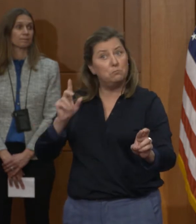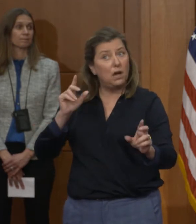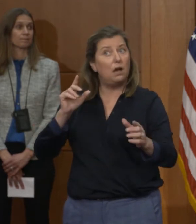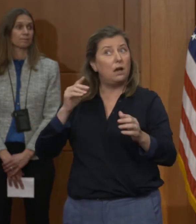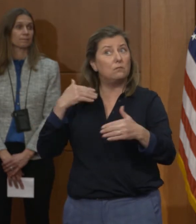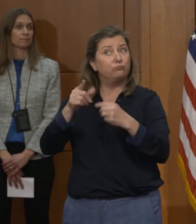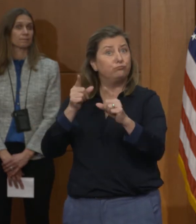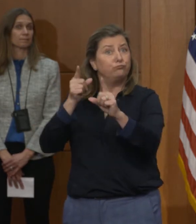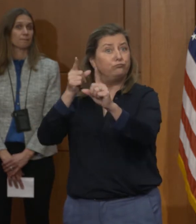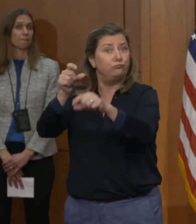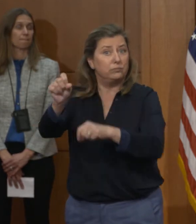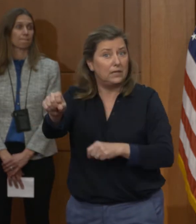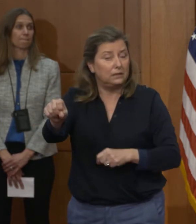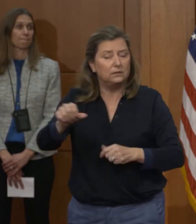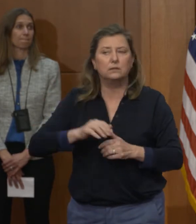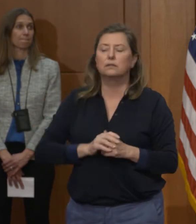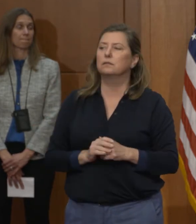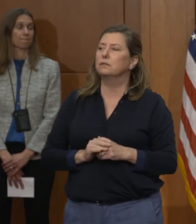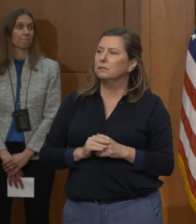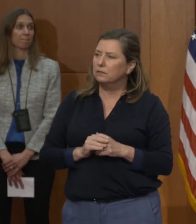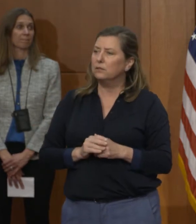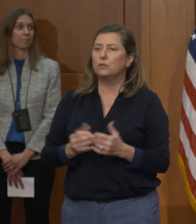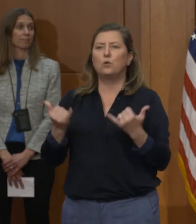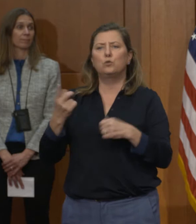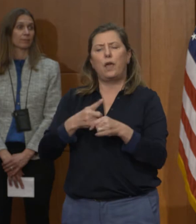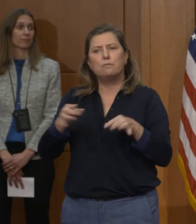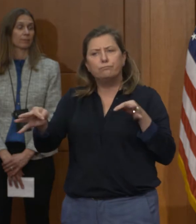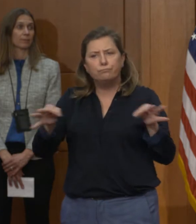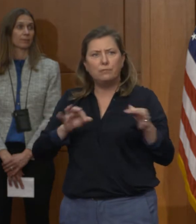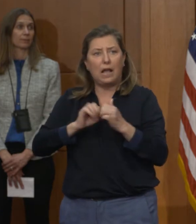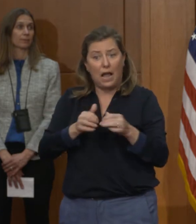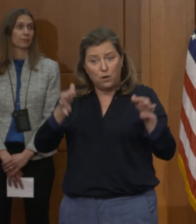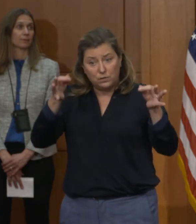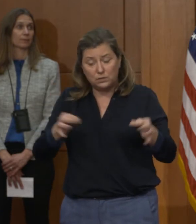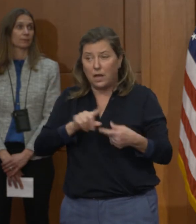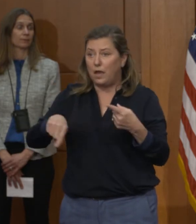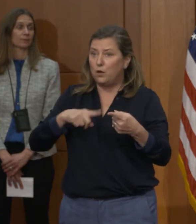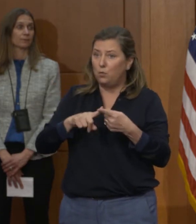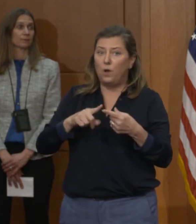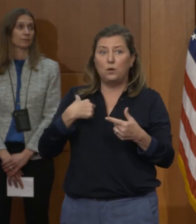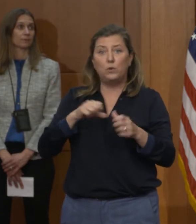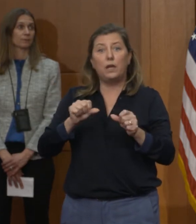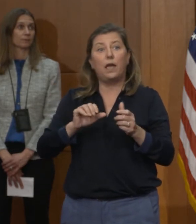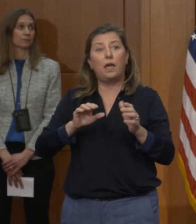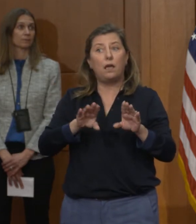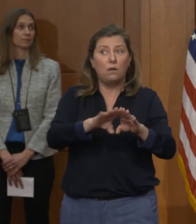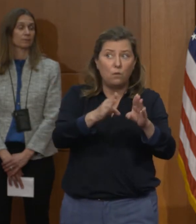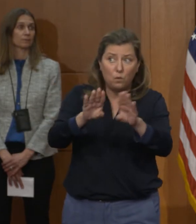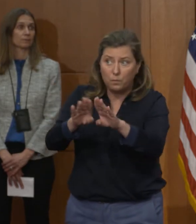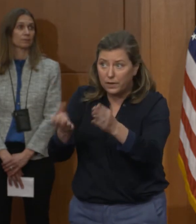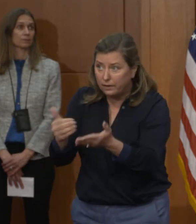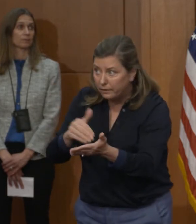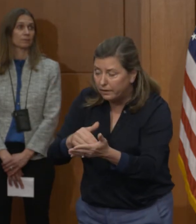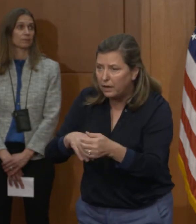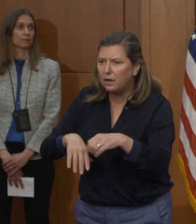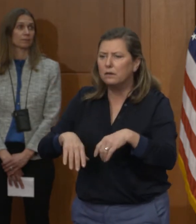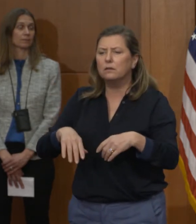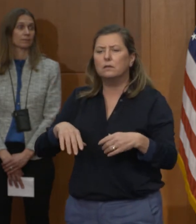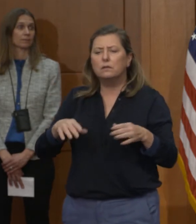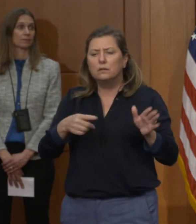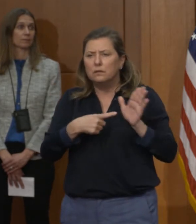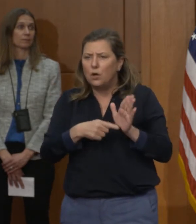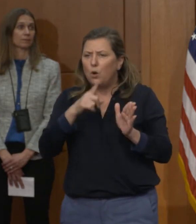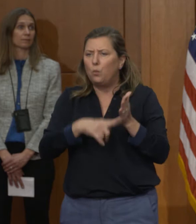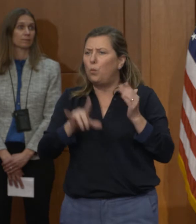direction. So today I want to outline how we will determine when we can ease restrictions and our blueprint for what that will look